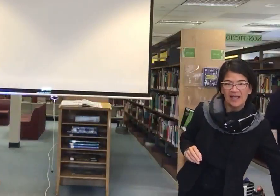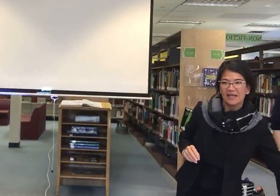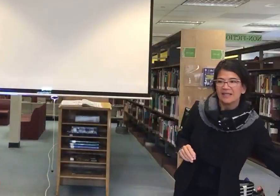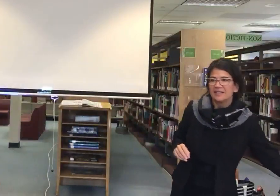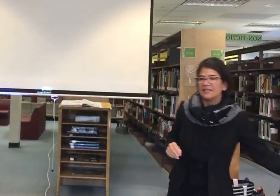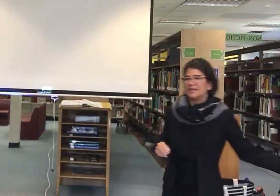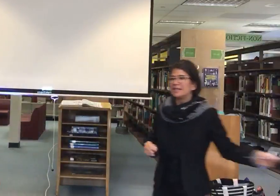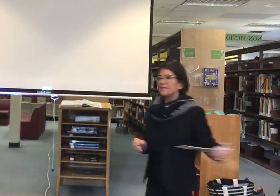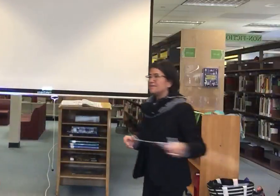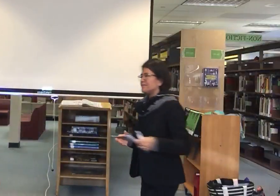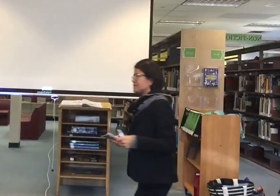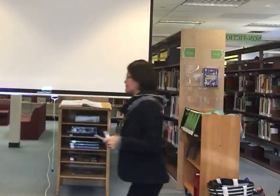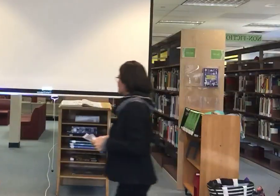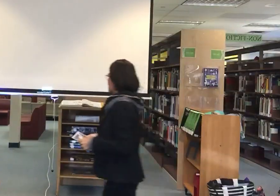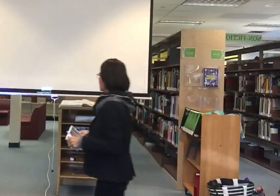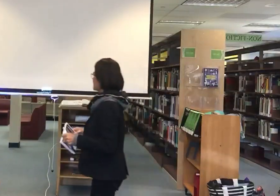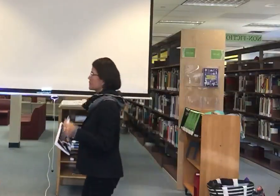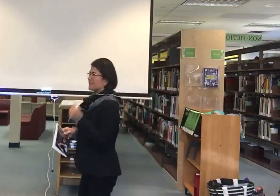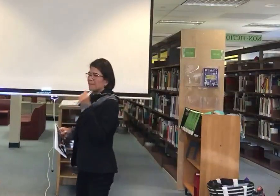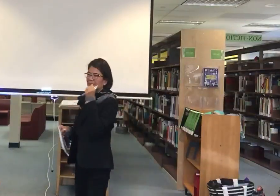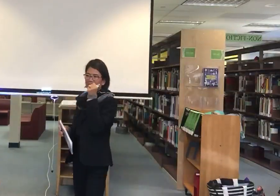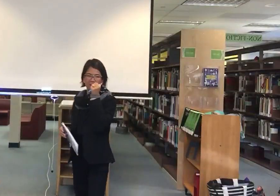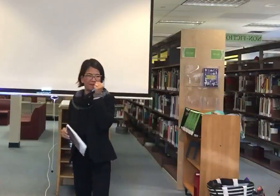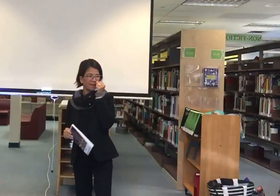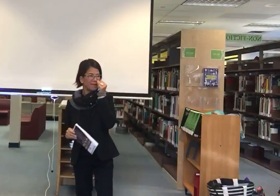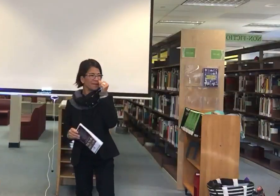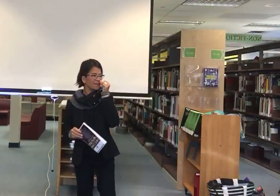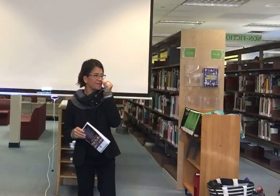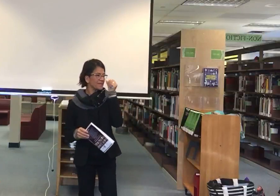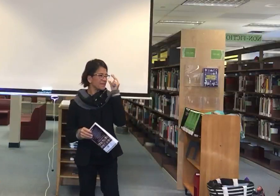Okay, so we have to share what's going behind us.